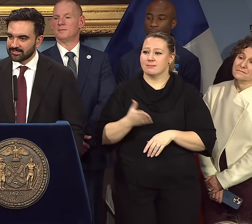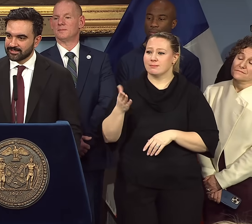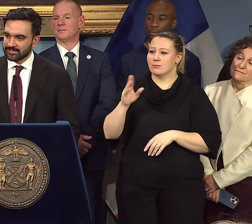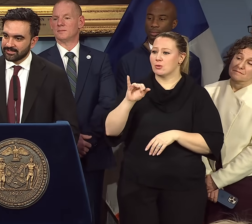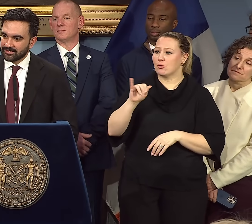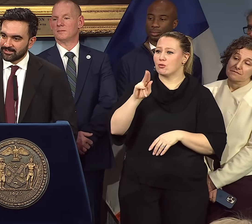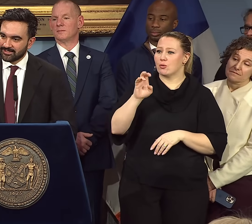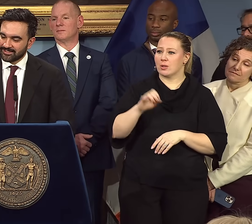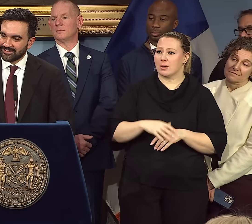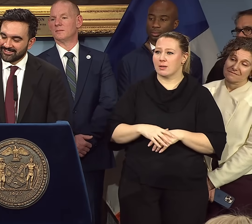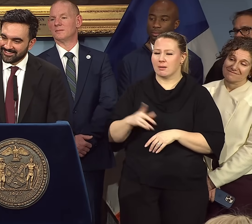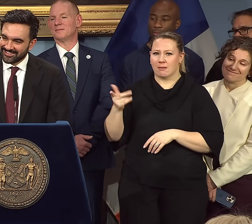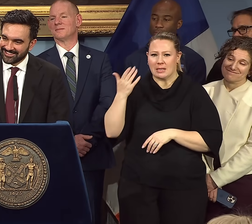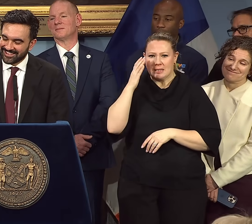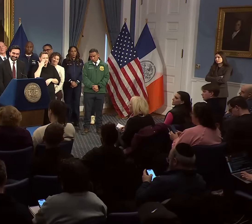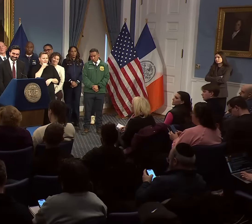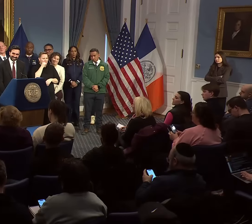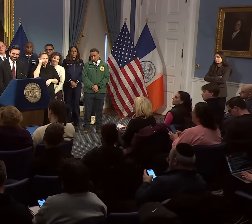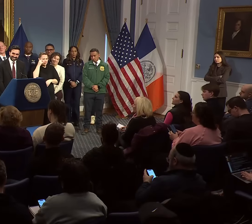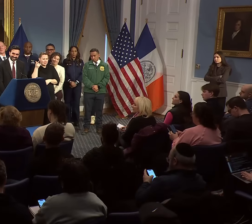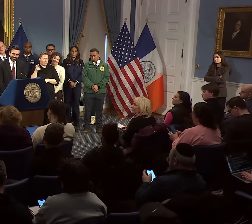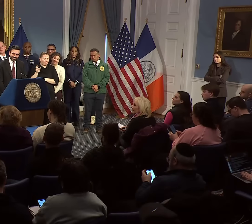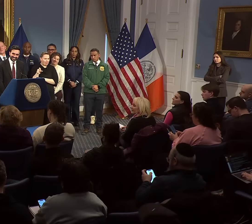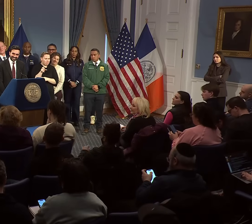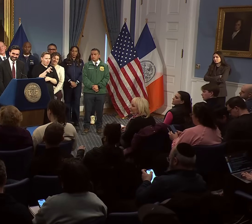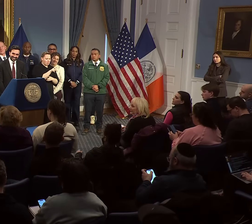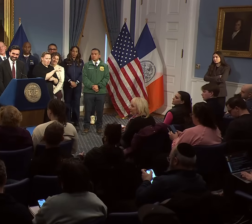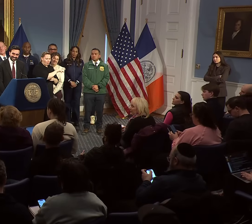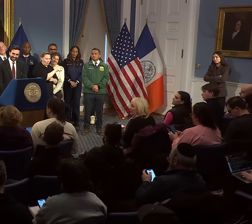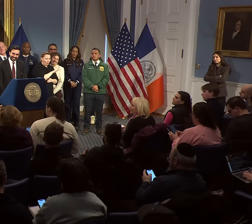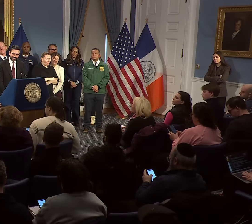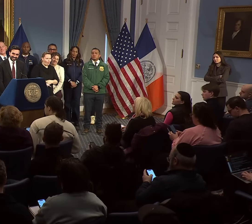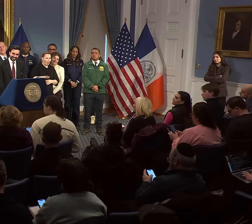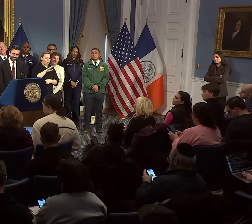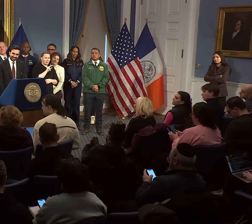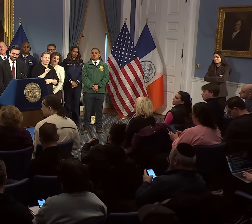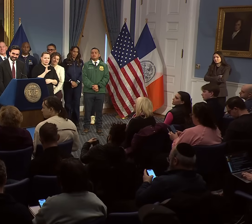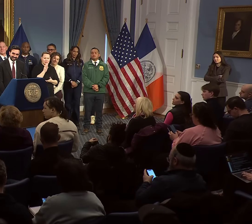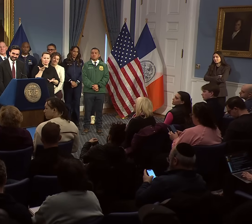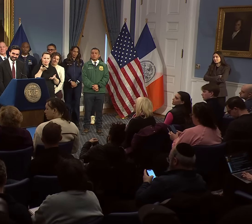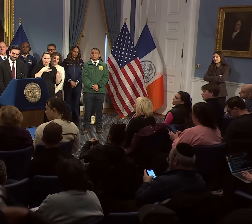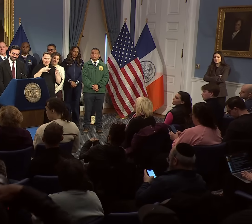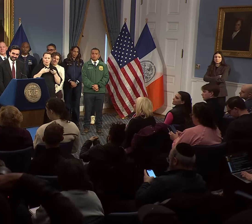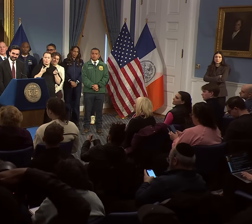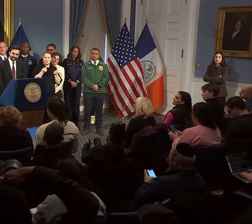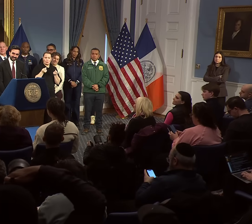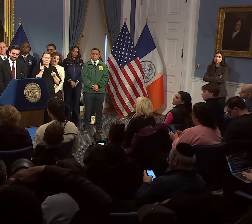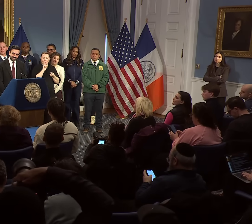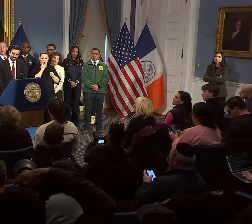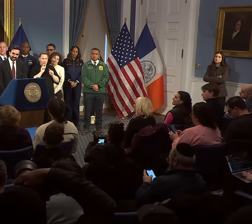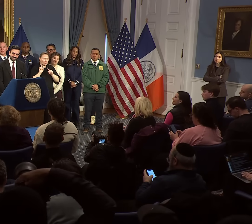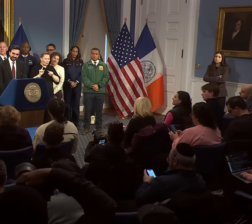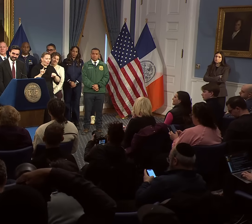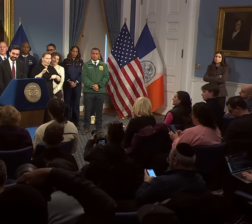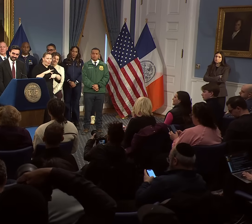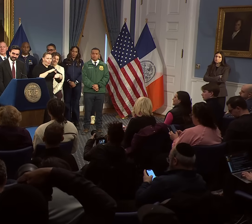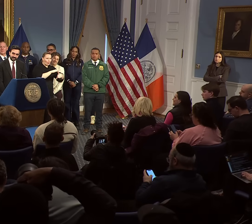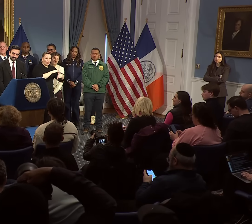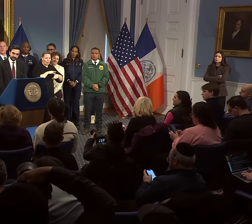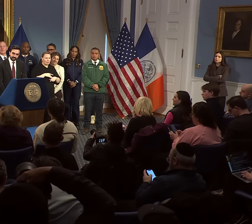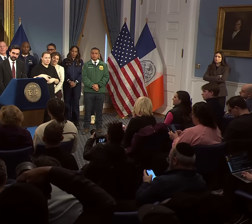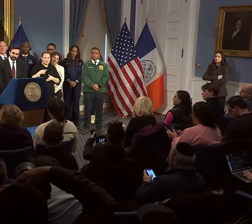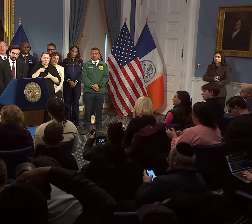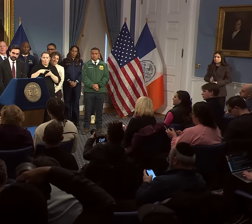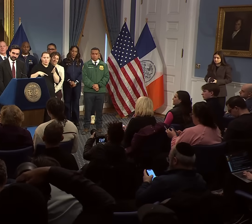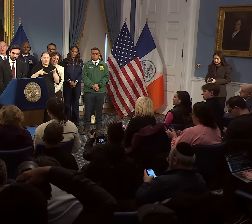seem to have been all over the place yesterday. Can you talk about that and where you went and what did you want to see or